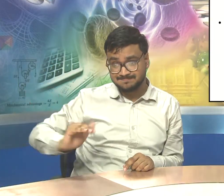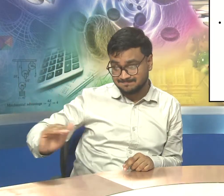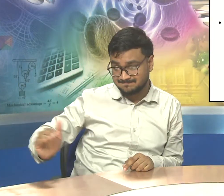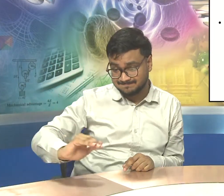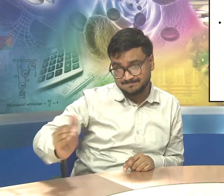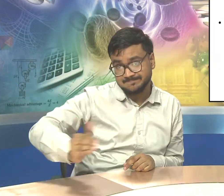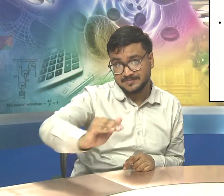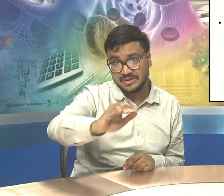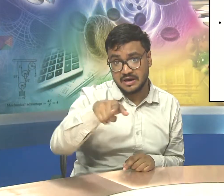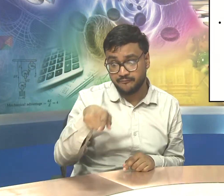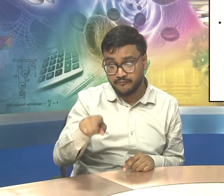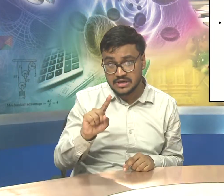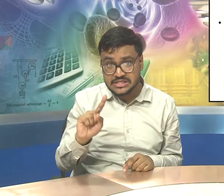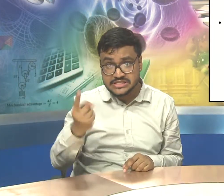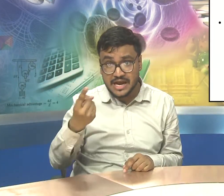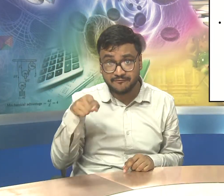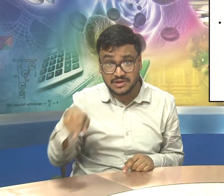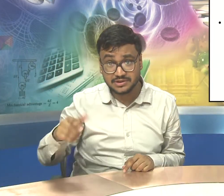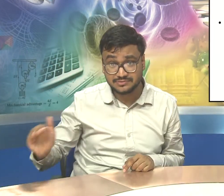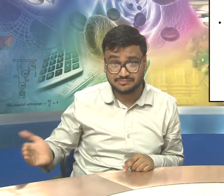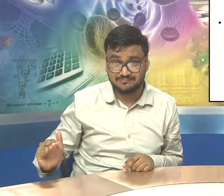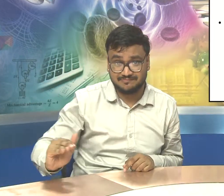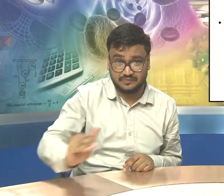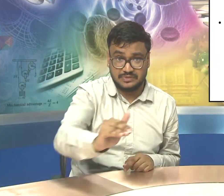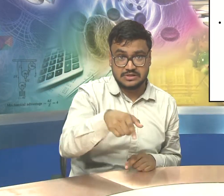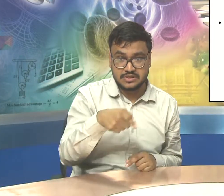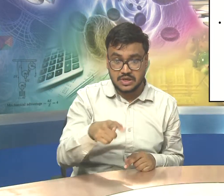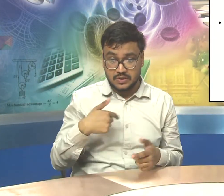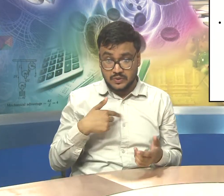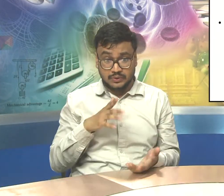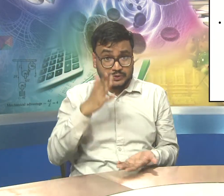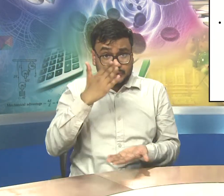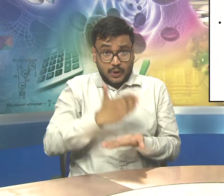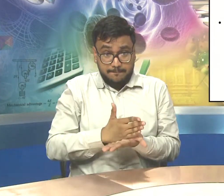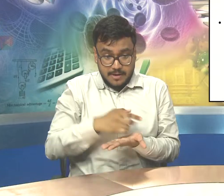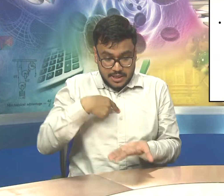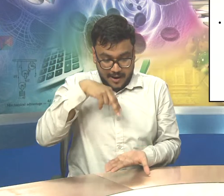if you see snake, you first have to stand still